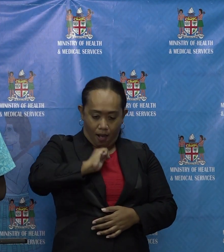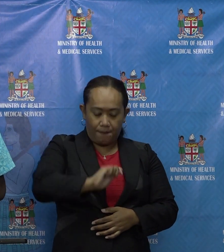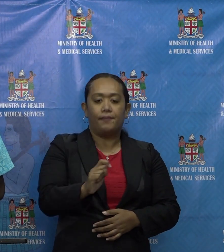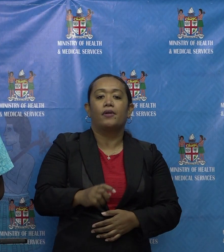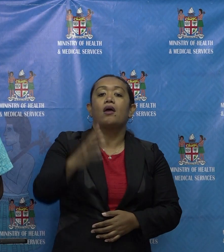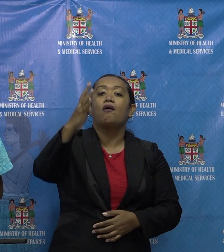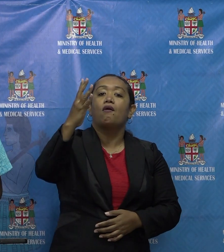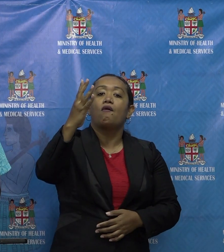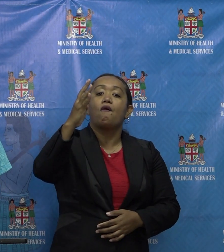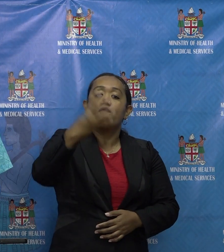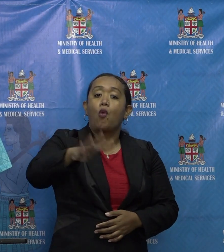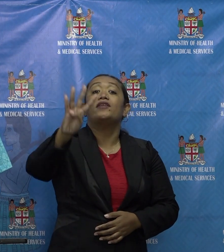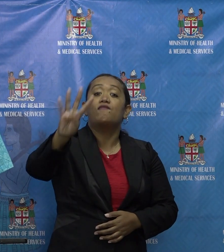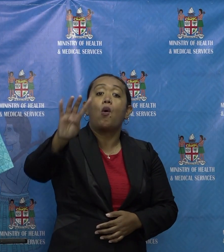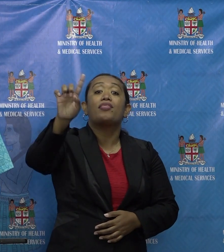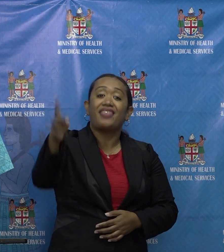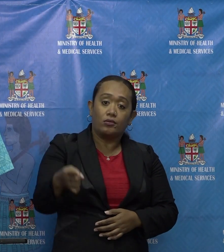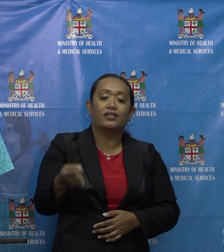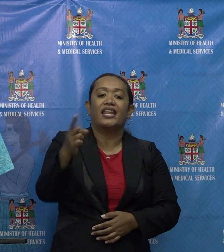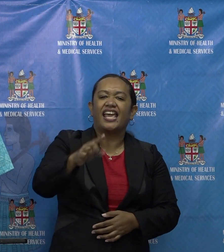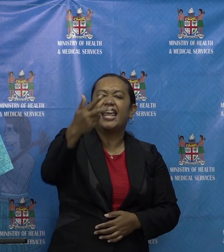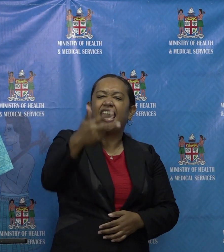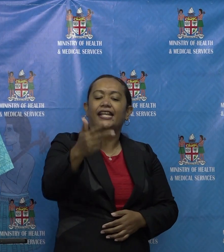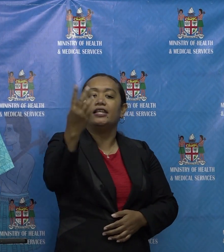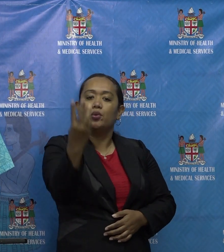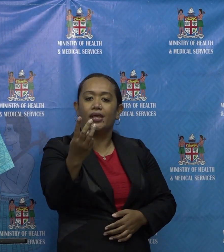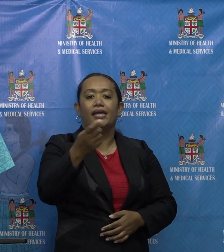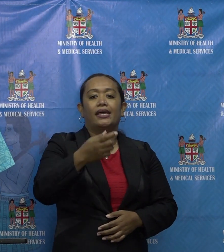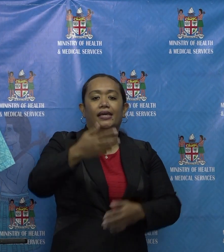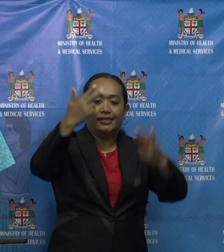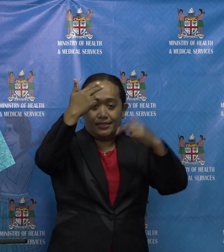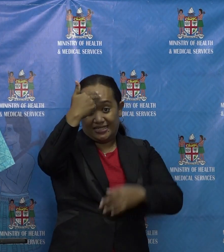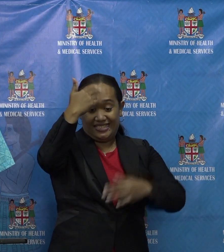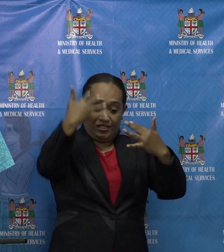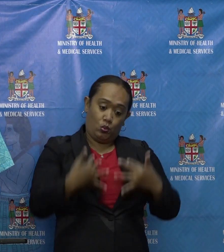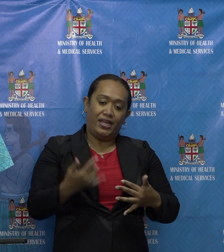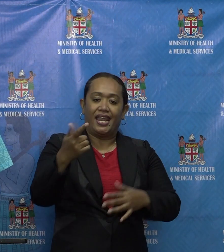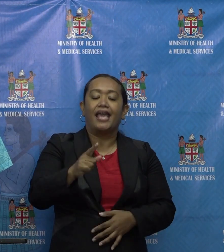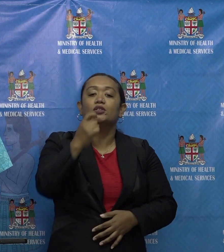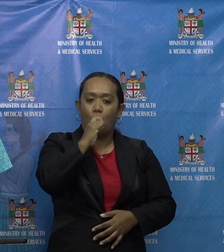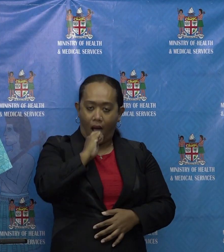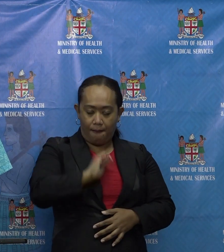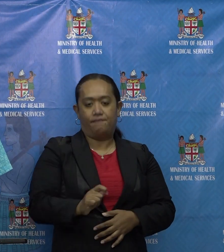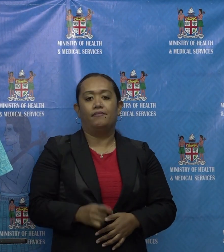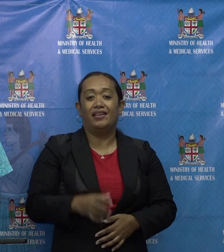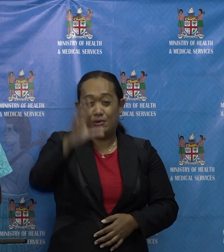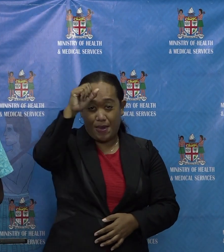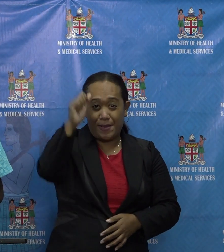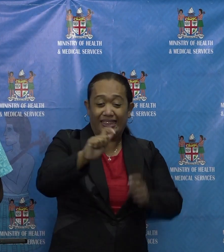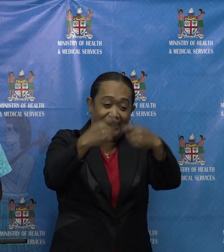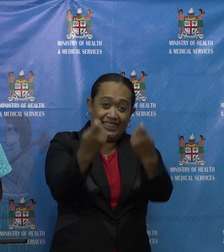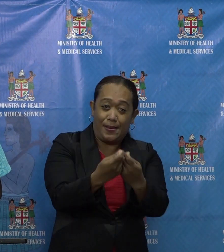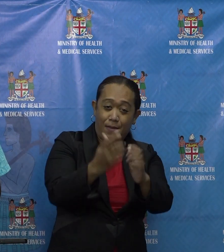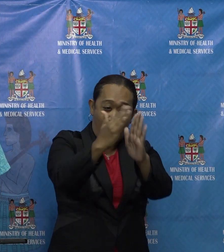44,683 screened and 7,428 swabbed to date. Our mobile screening team also continues